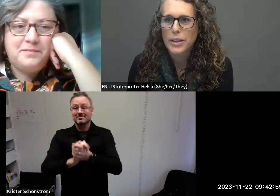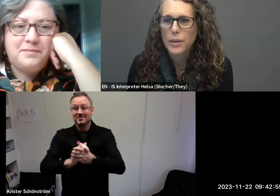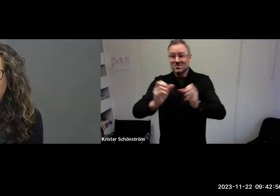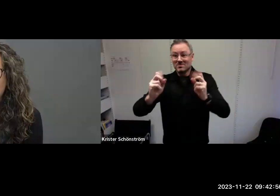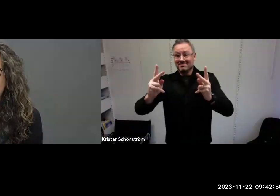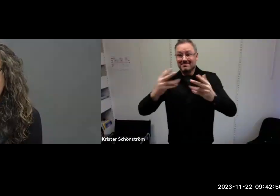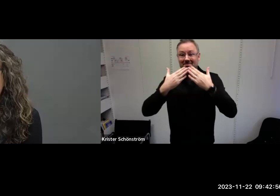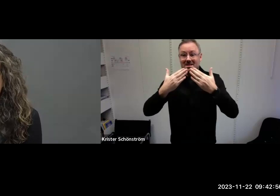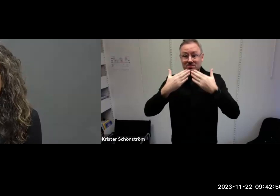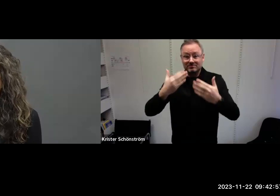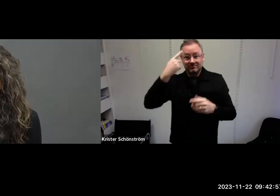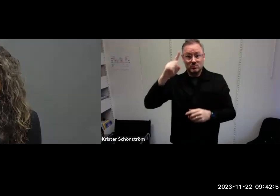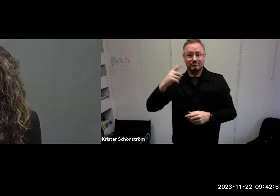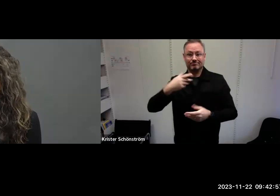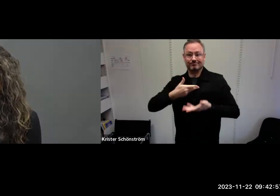Great. Okay.